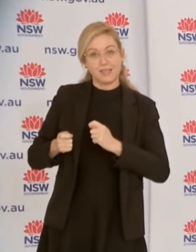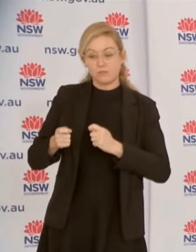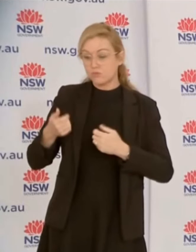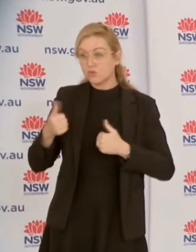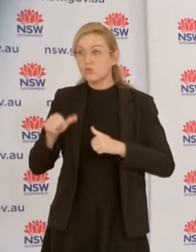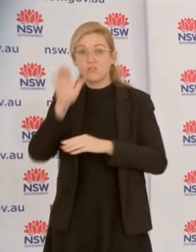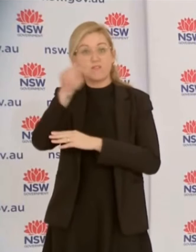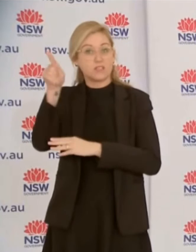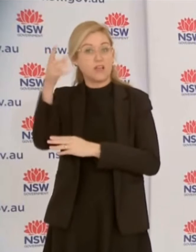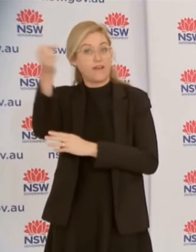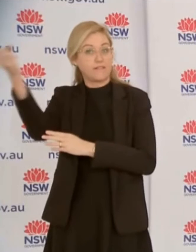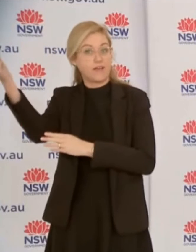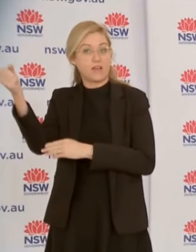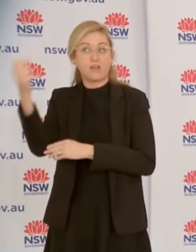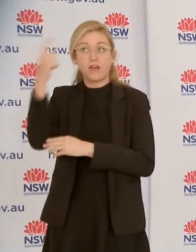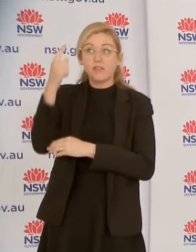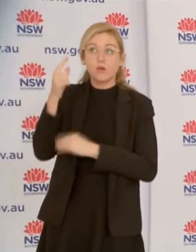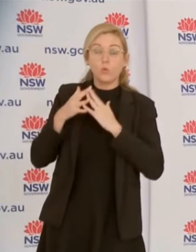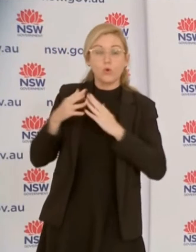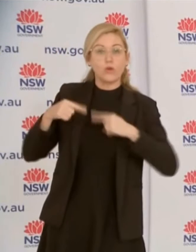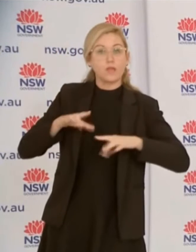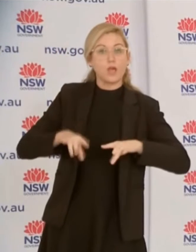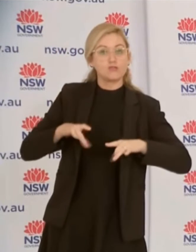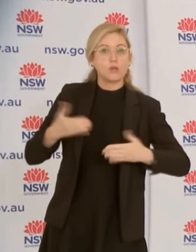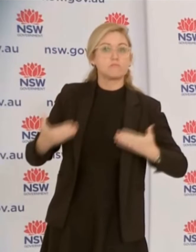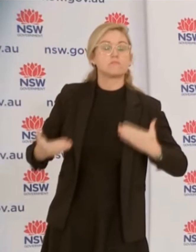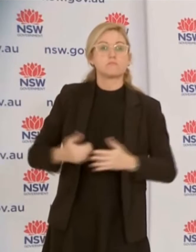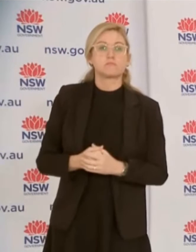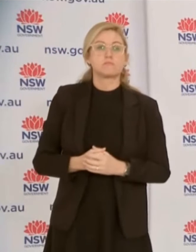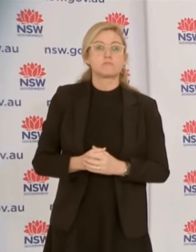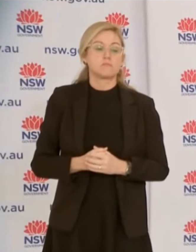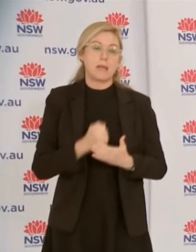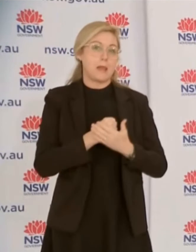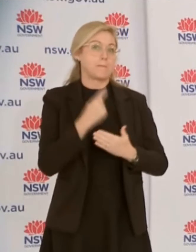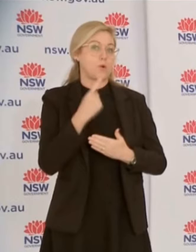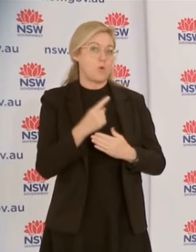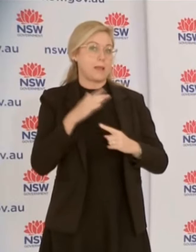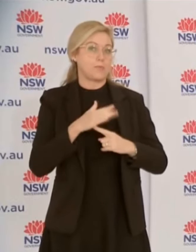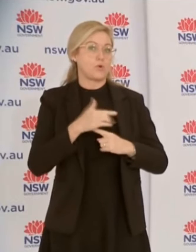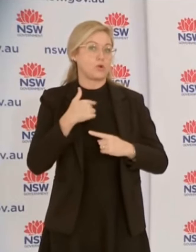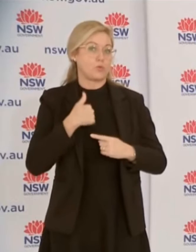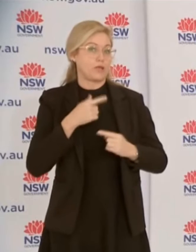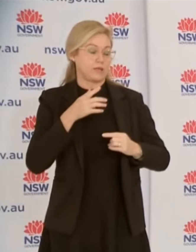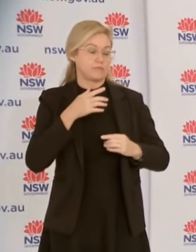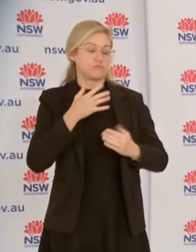different technologies and how they can be implemented. But a key strategy we have available is also vaccine, with the approval of the vaccine for